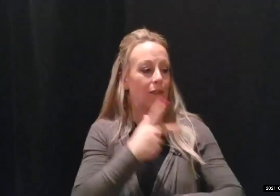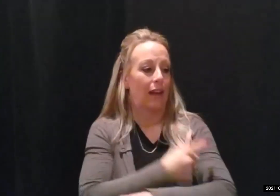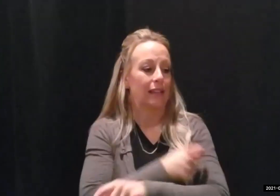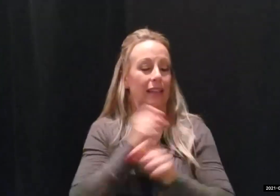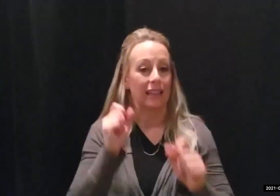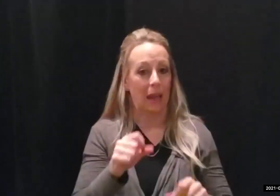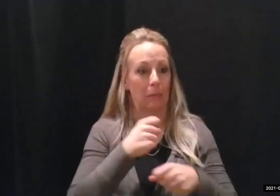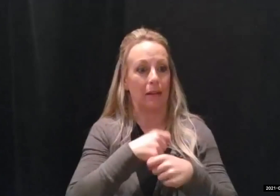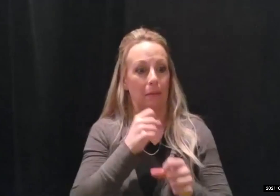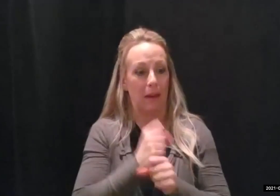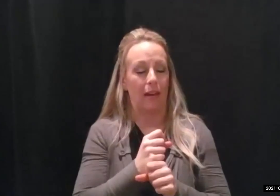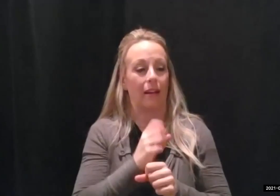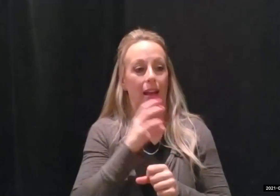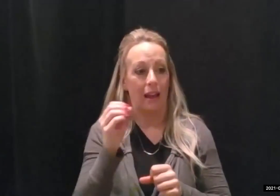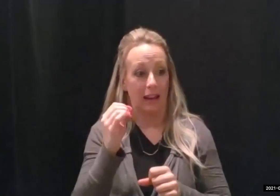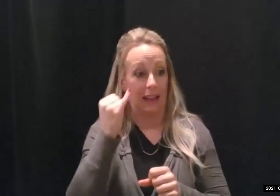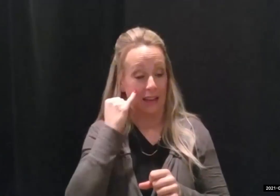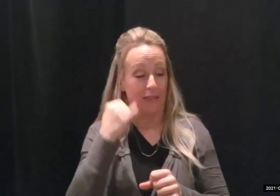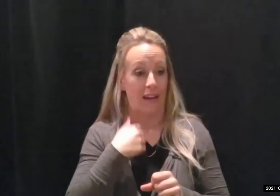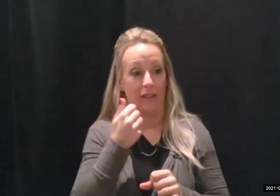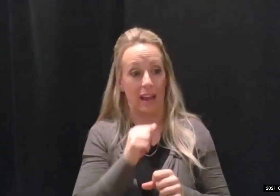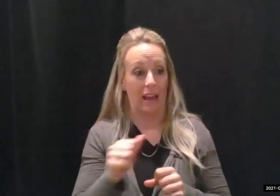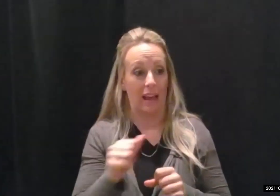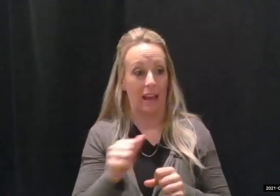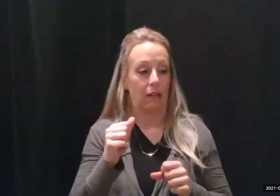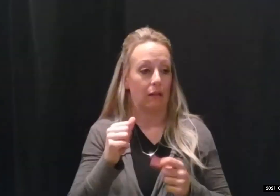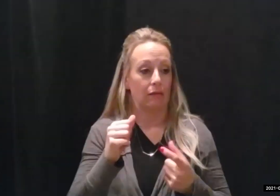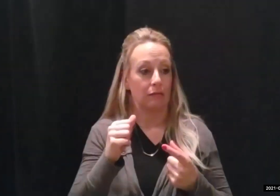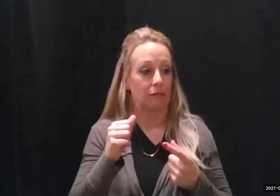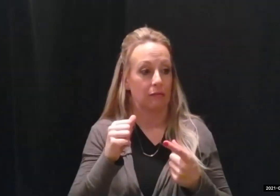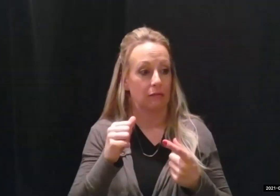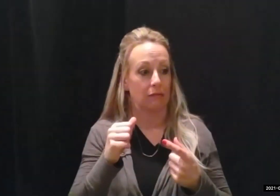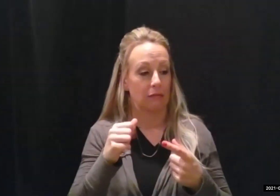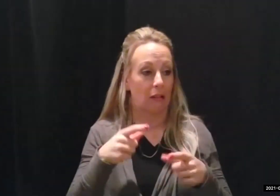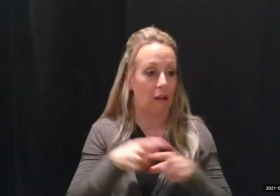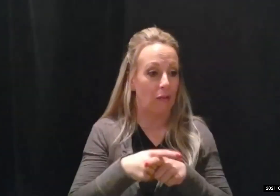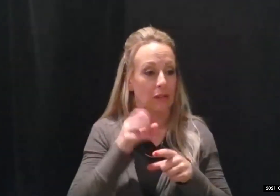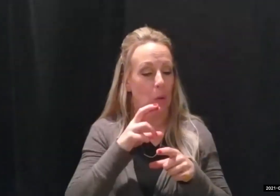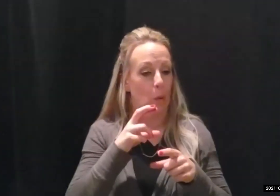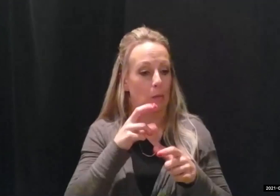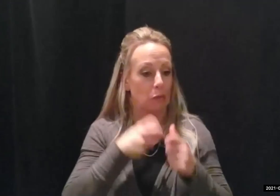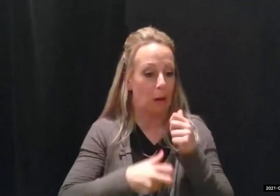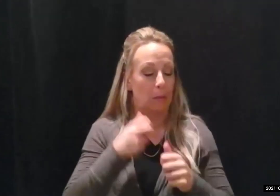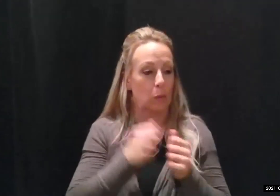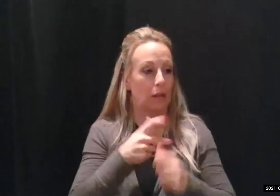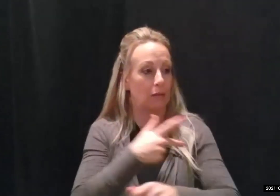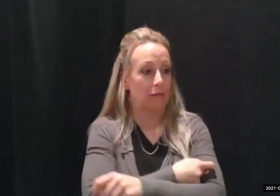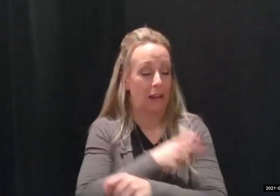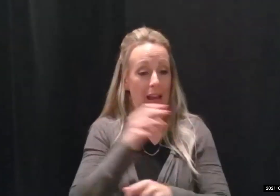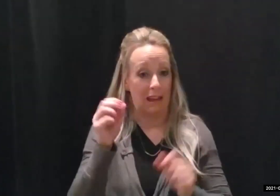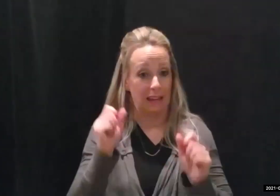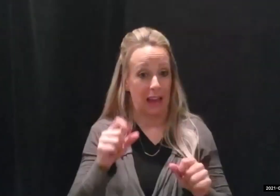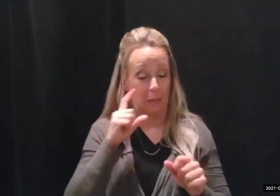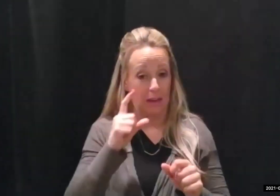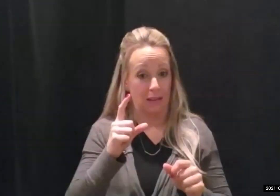produced, whether there's any hiccups in that process, how quick it can be distributed. Early on,